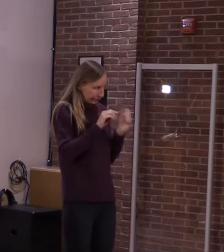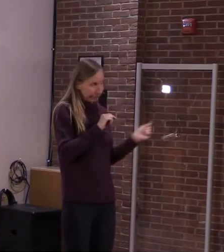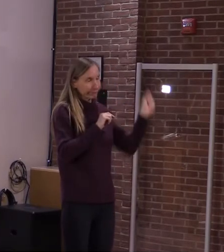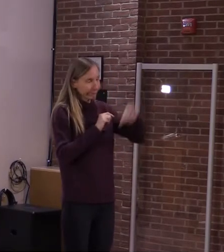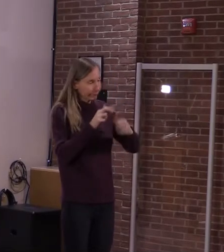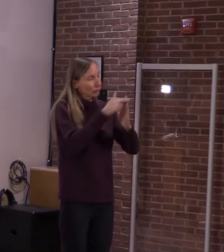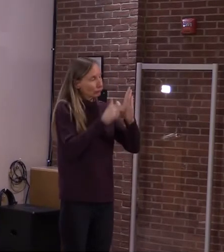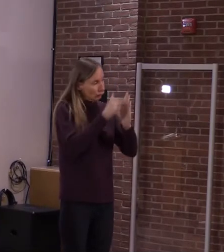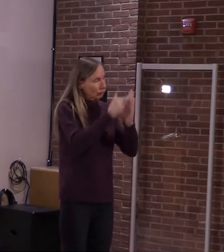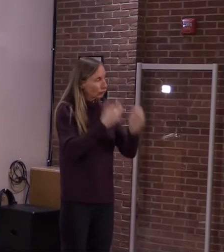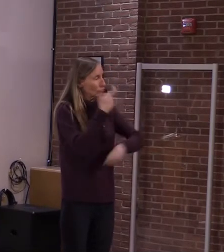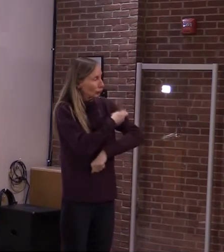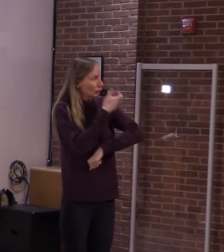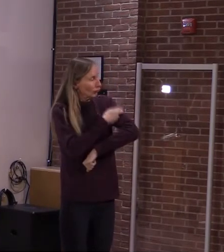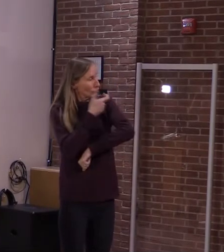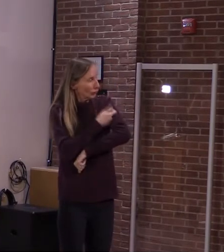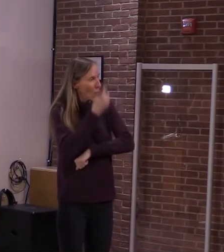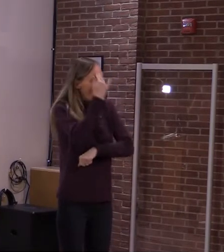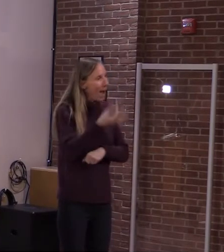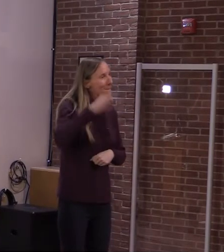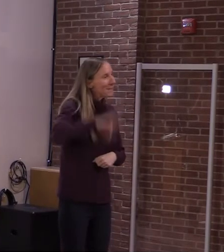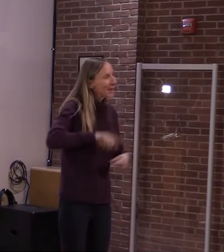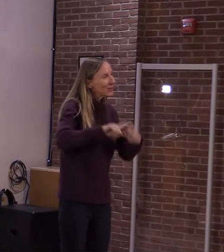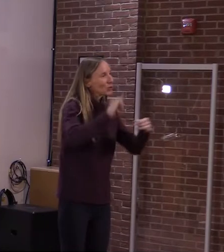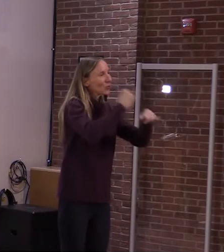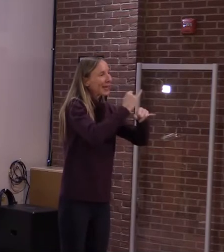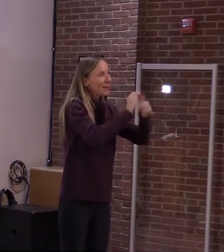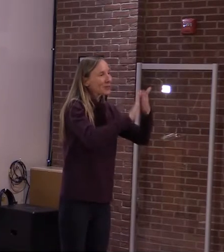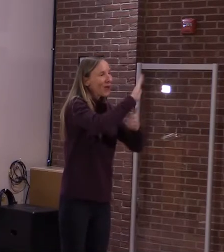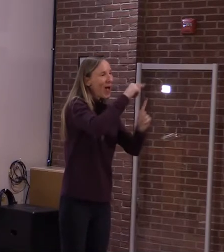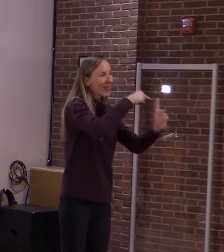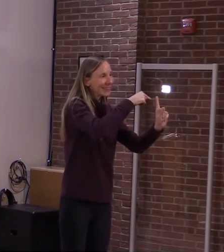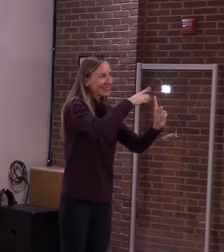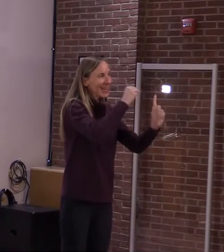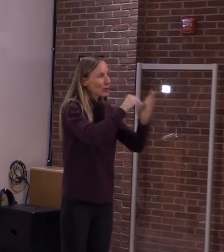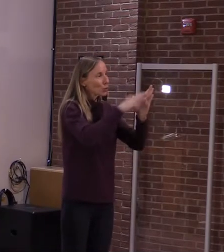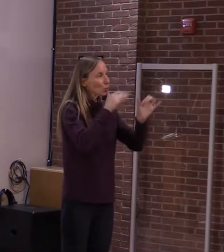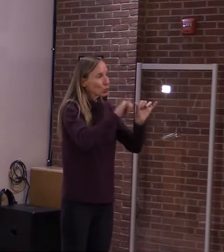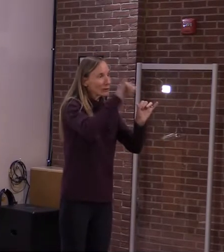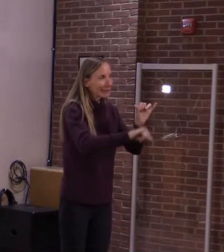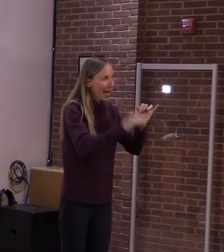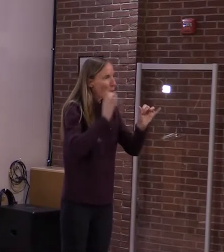benefit their campuses and all of the students who are still here. So